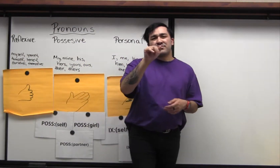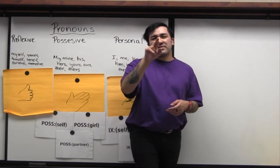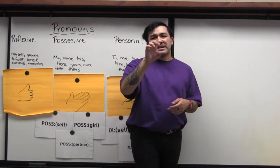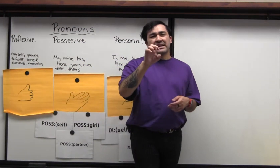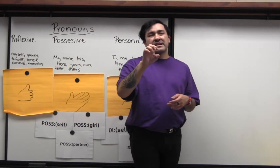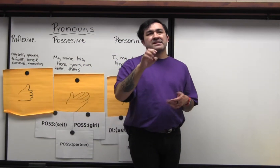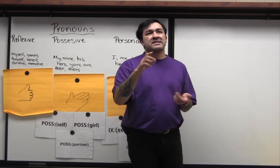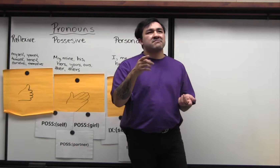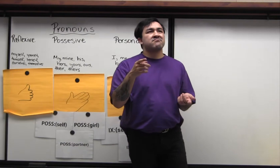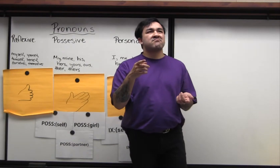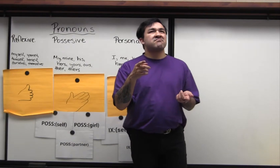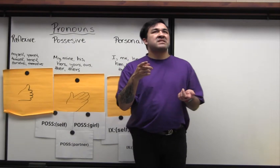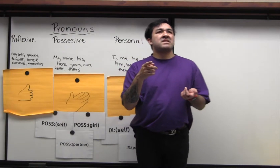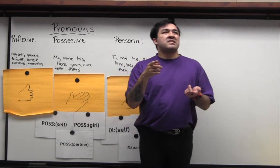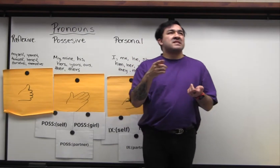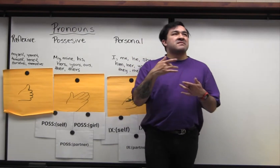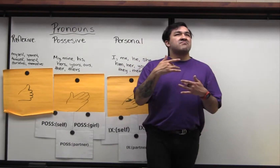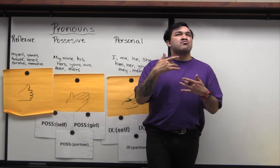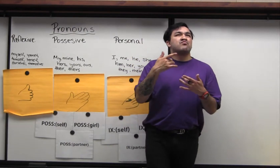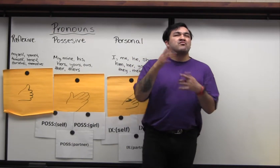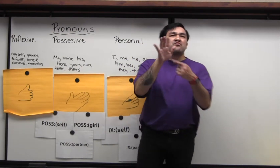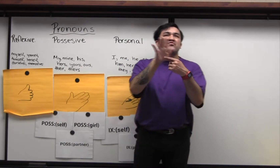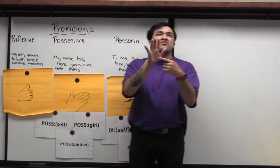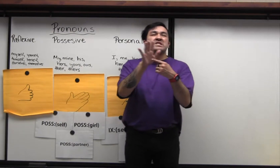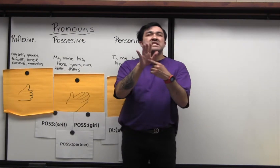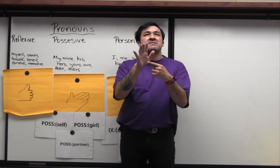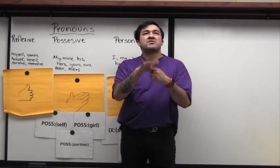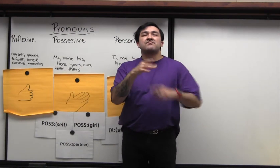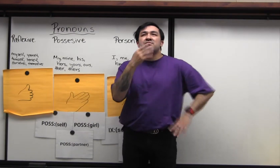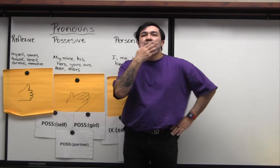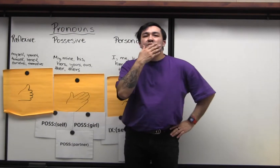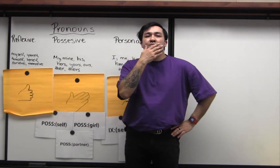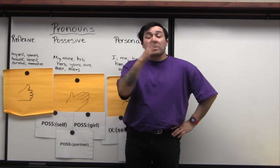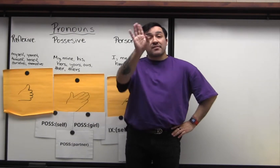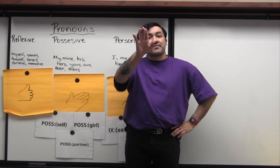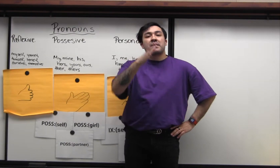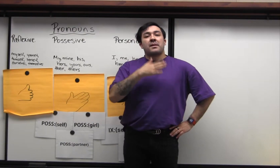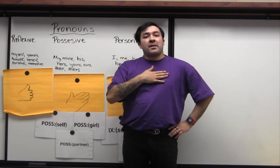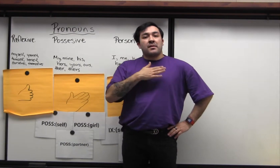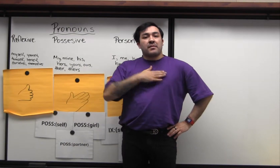this one is very rare. It's not really used. For example,